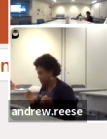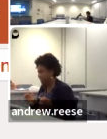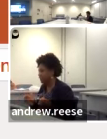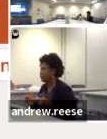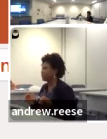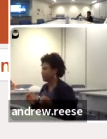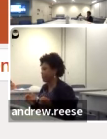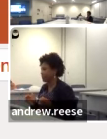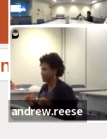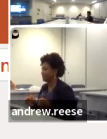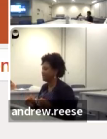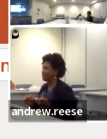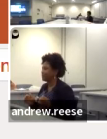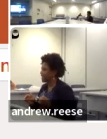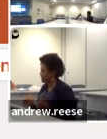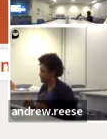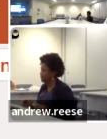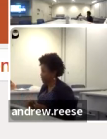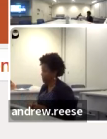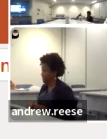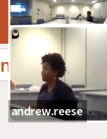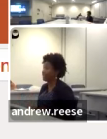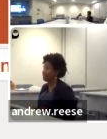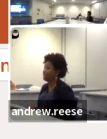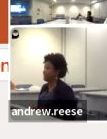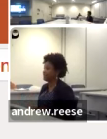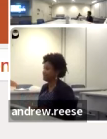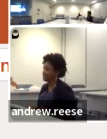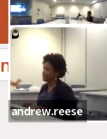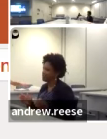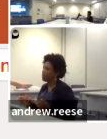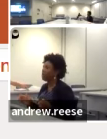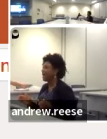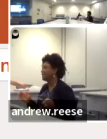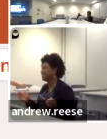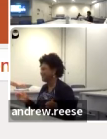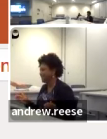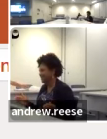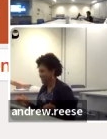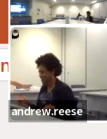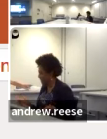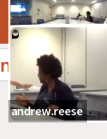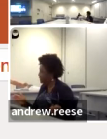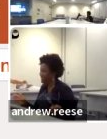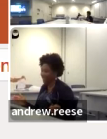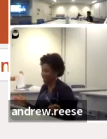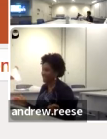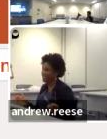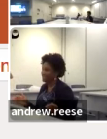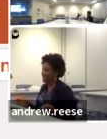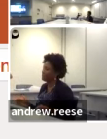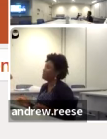the population we support to achieve employment, it takes a village. All hands need to be on